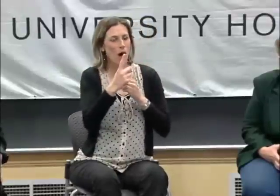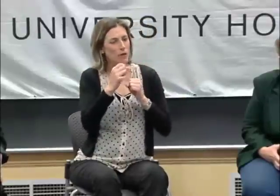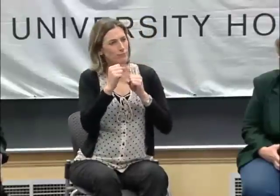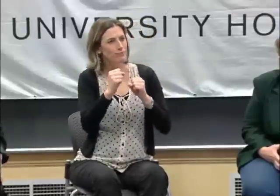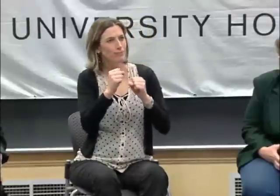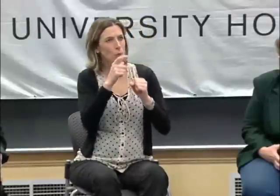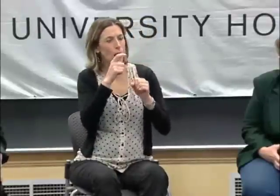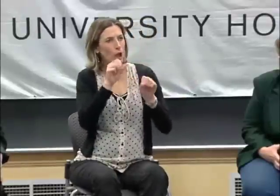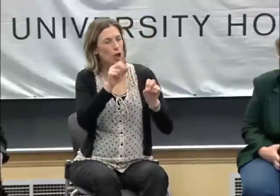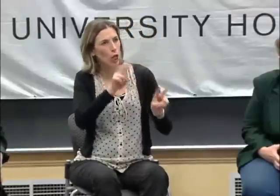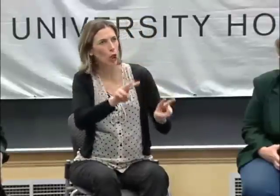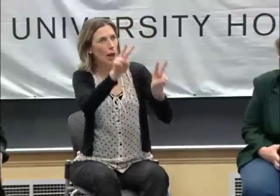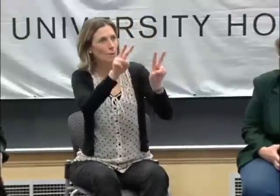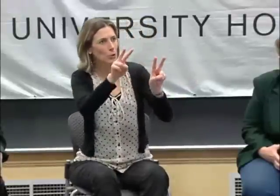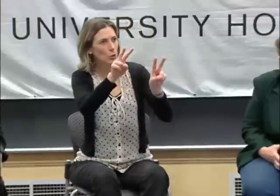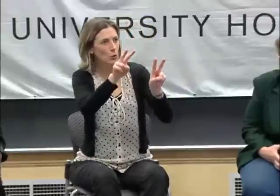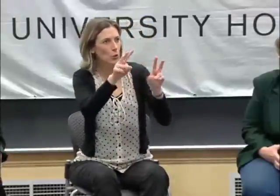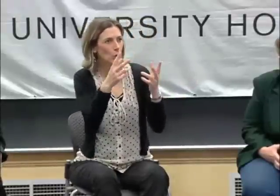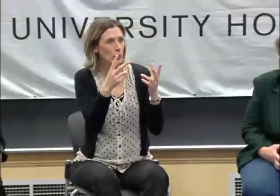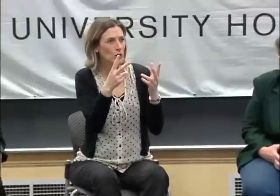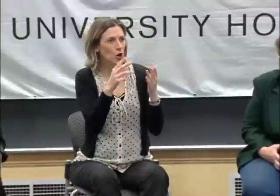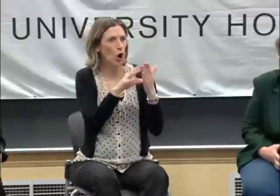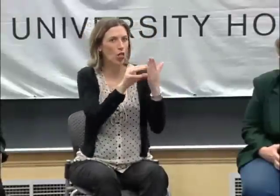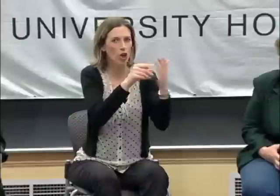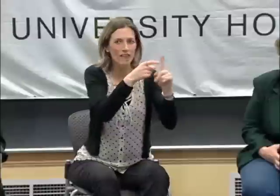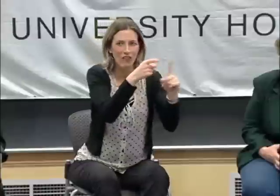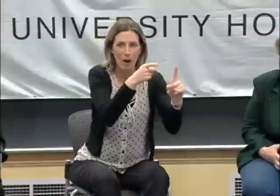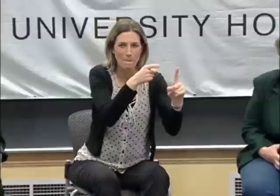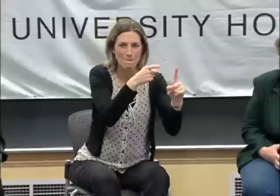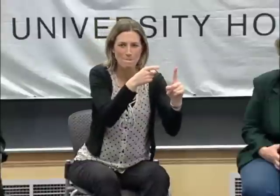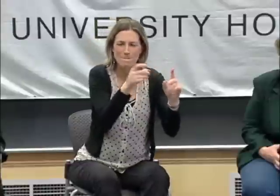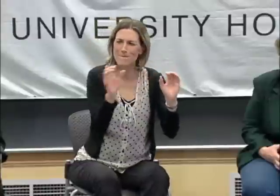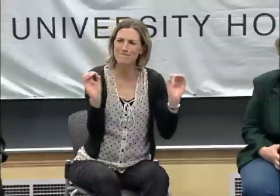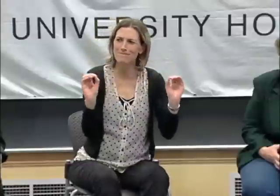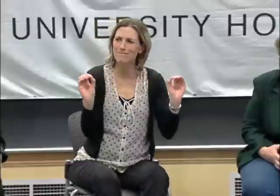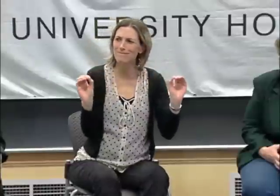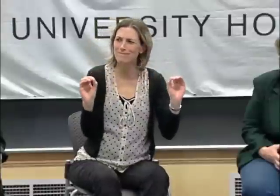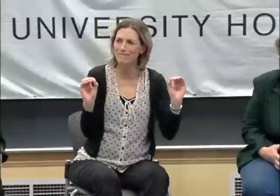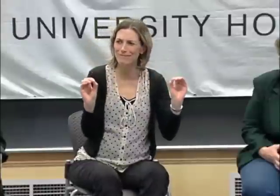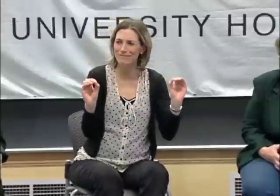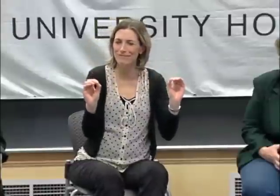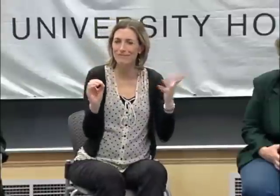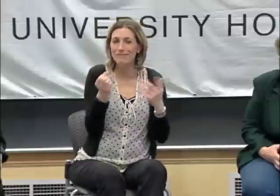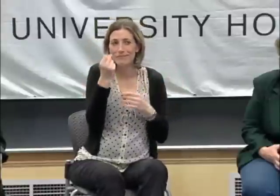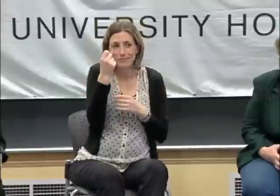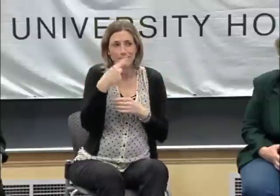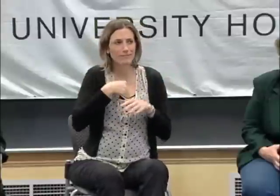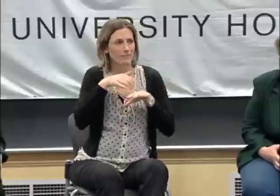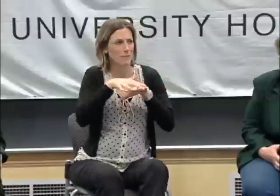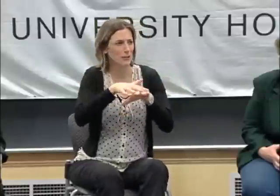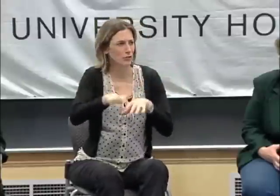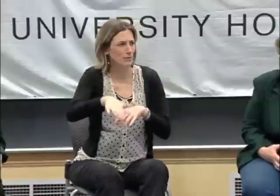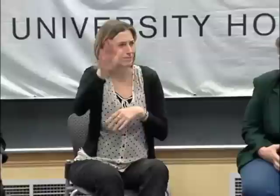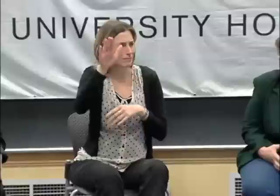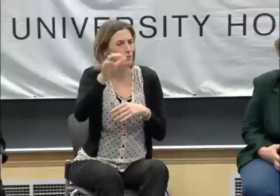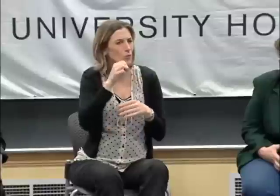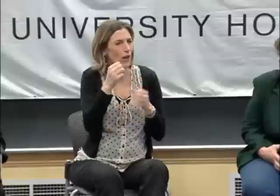I didn't have anyone who I could look up to, who I could learn from. Now, understand, I